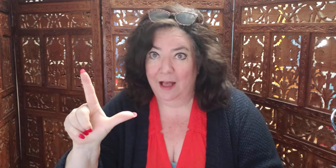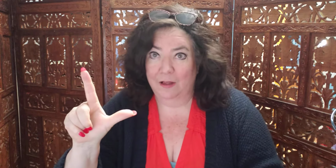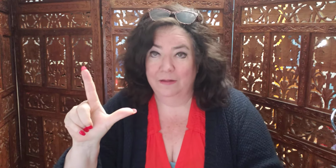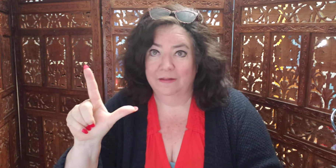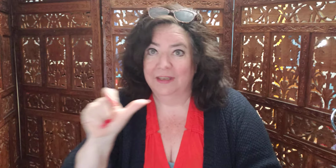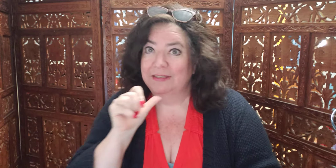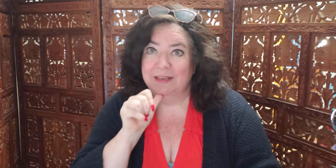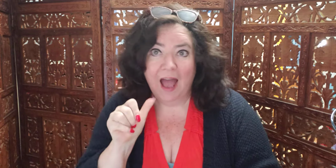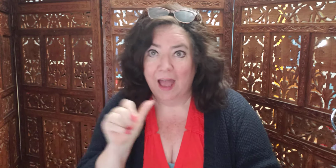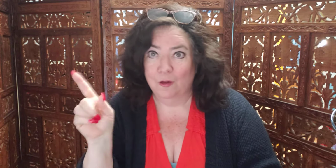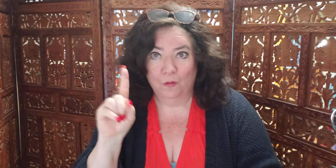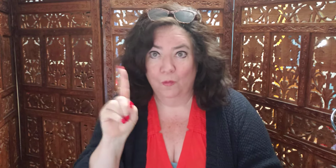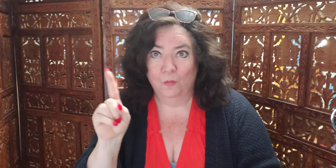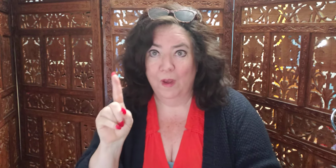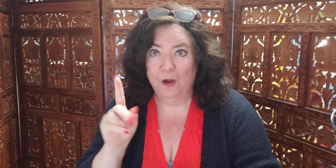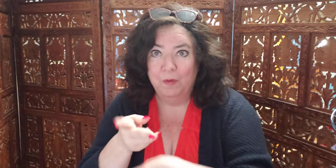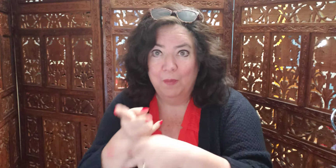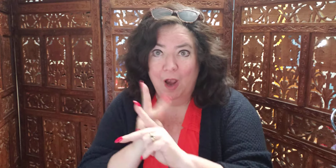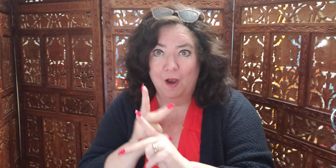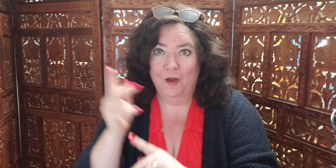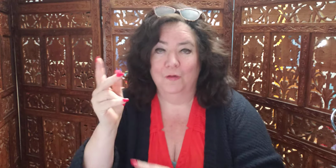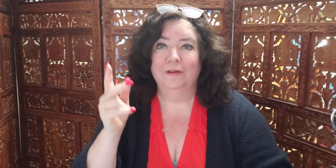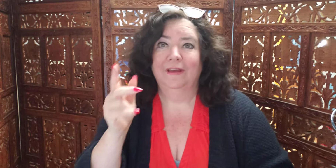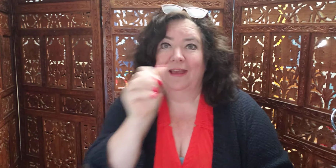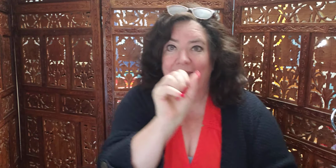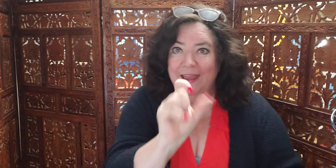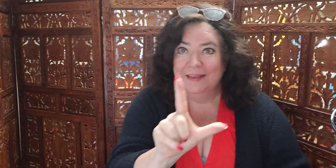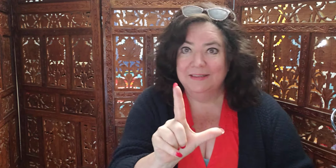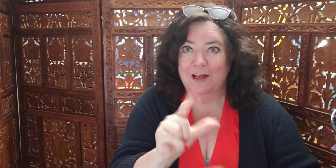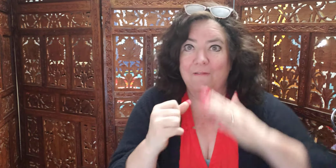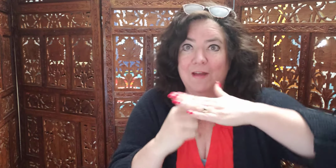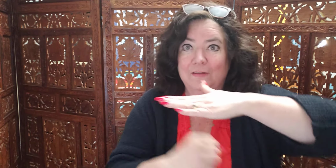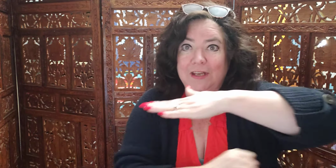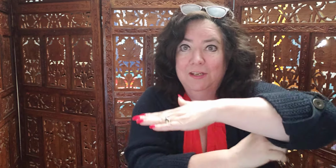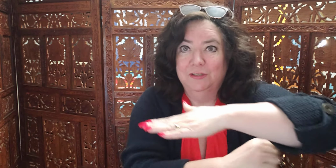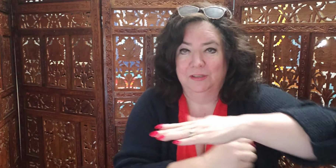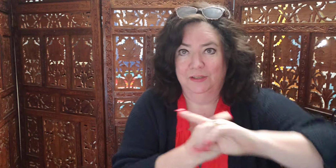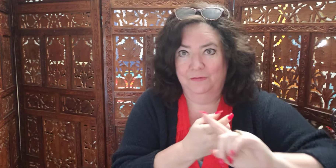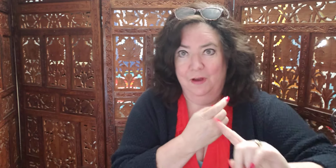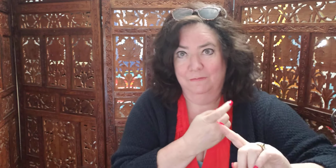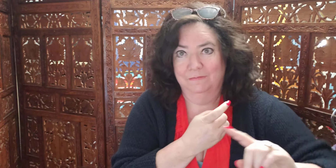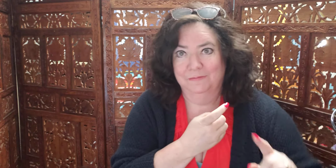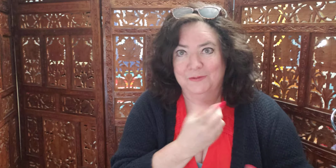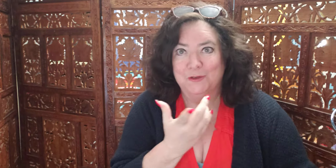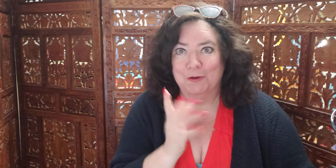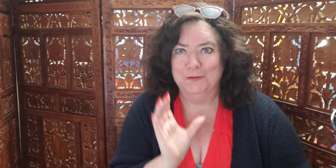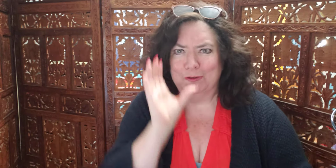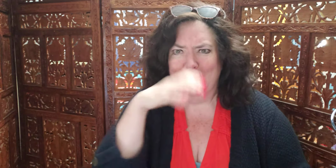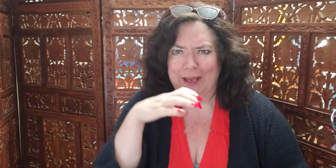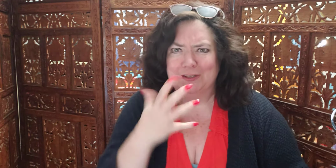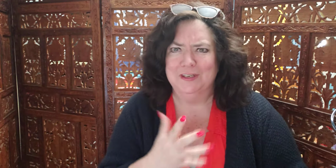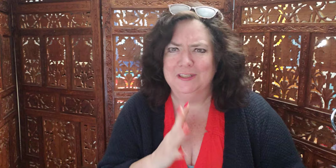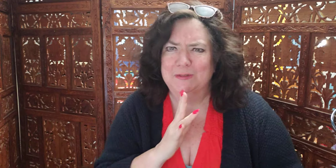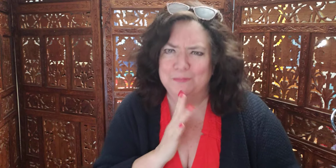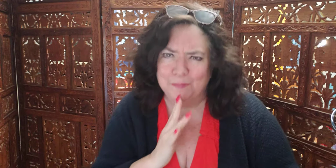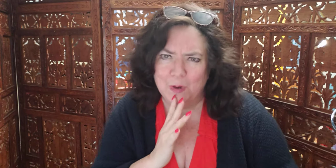BSL is not where we borrow ASL foundations from. So strange, in